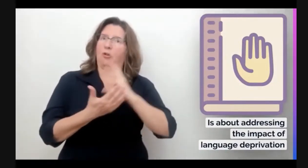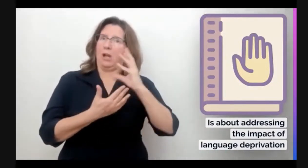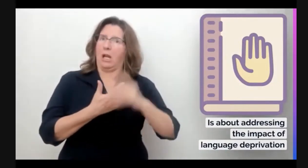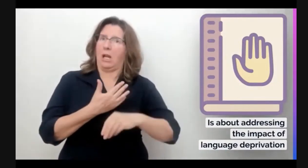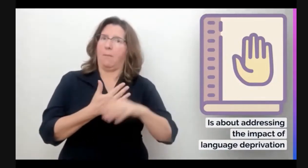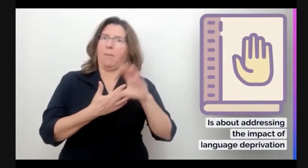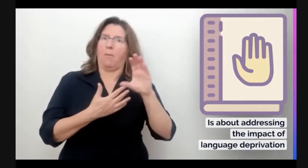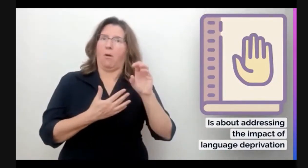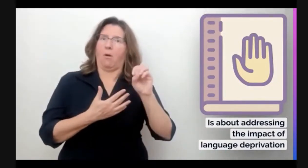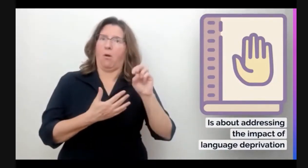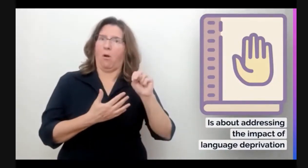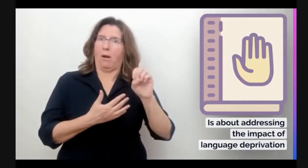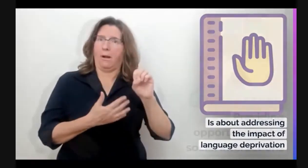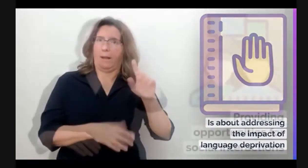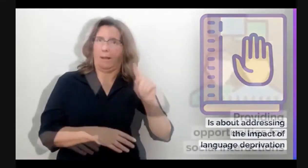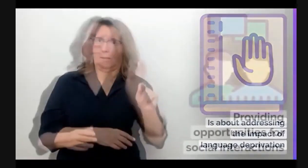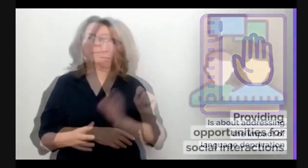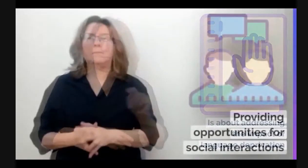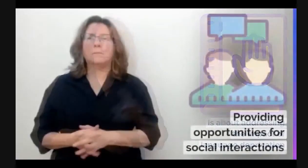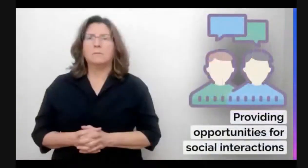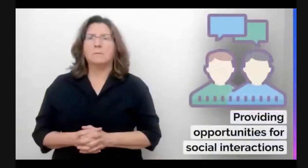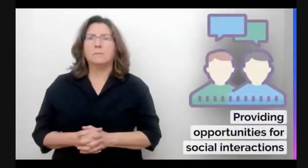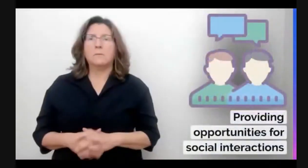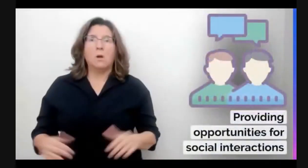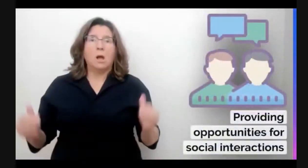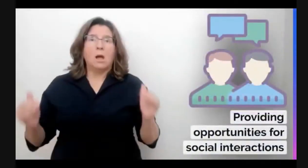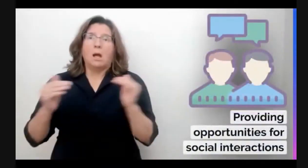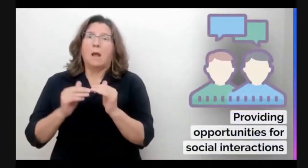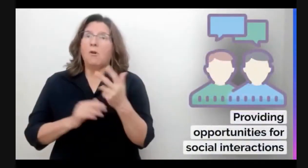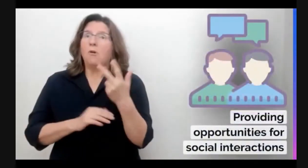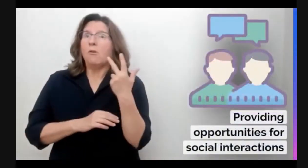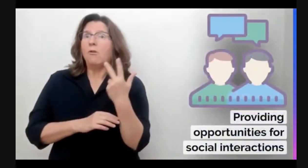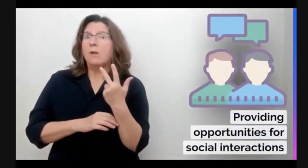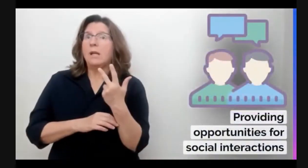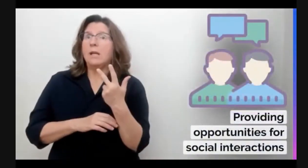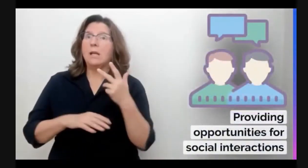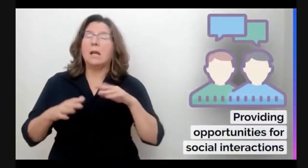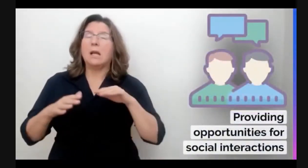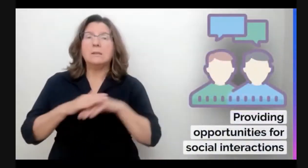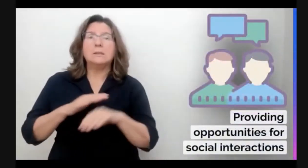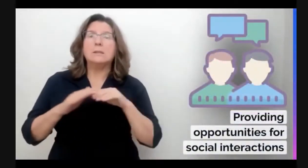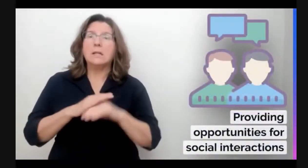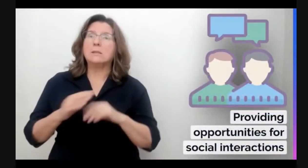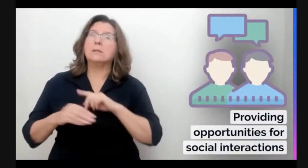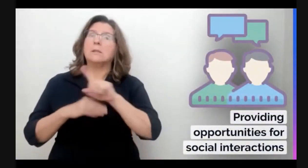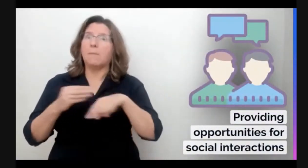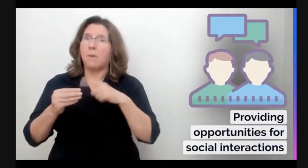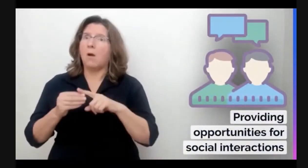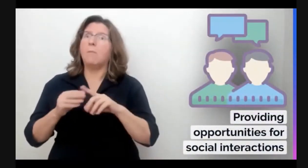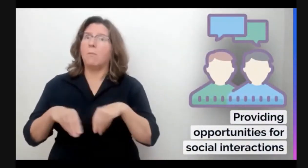with acquiring language at the same time as learning the curriculum content.